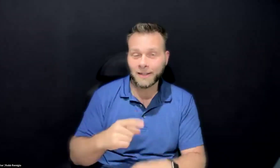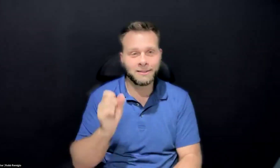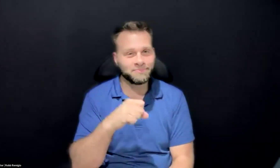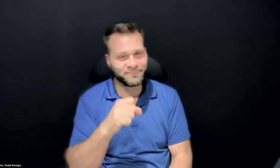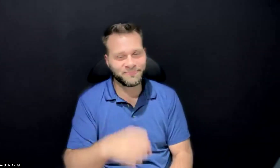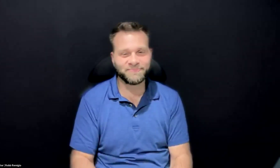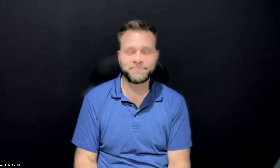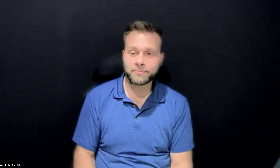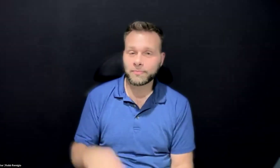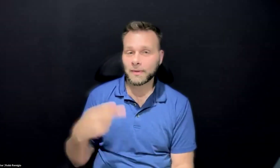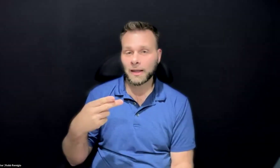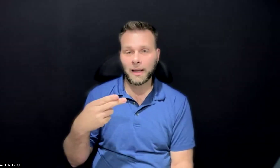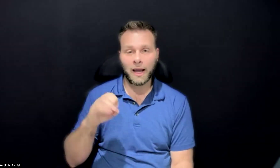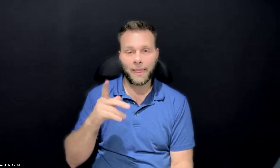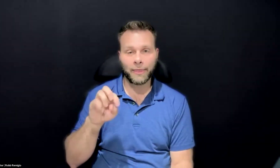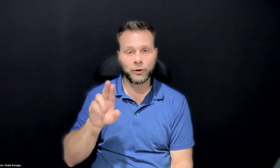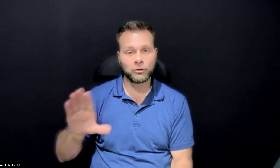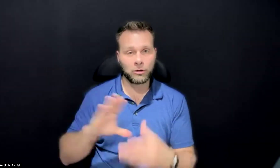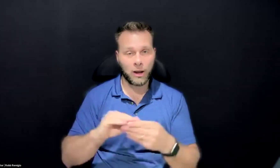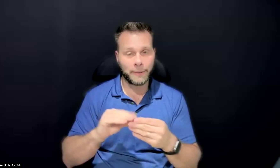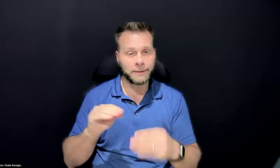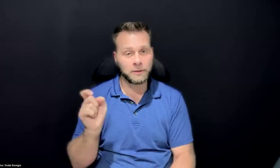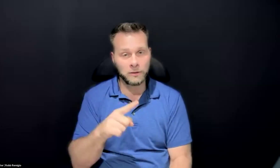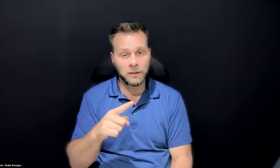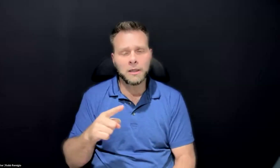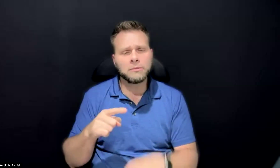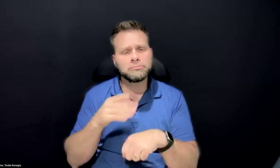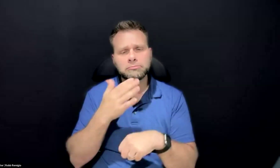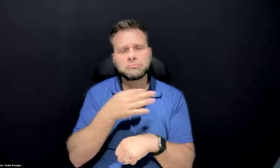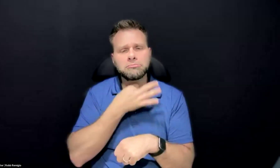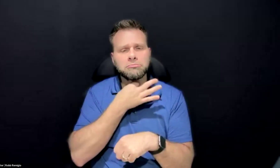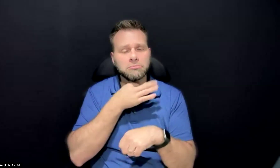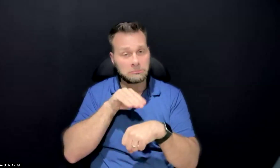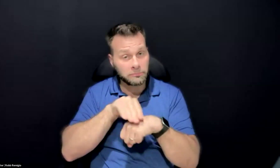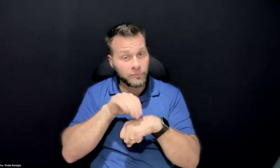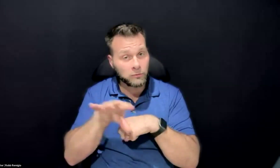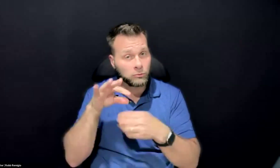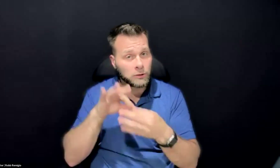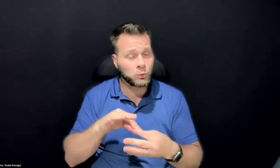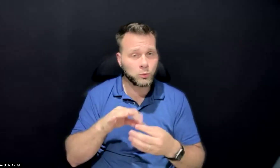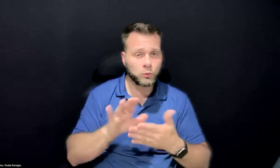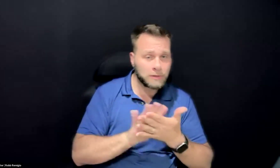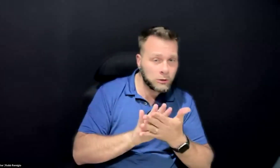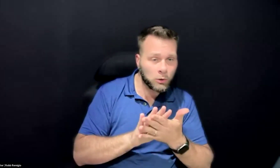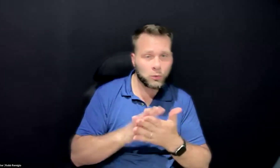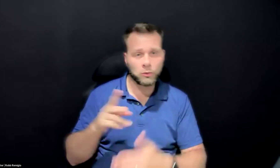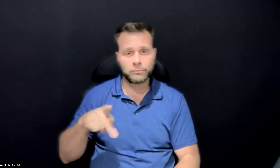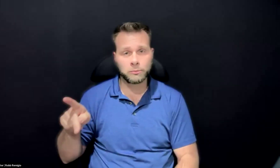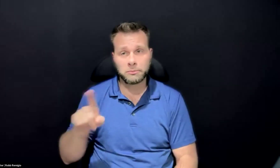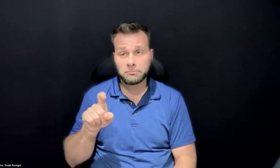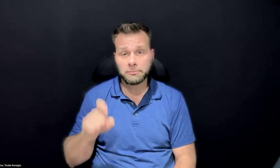Heather wrote in the chat here, David, do we have any advice about videos in PowerPoints?